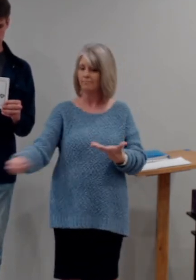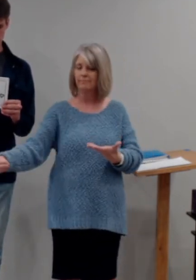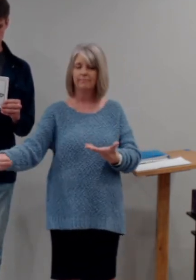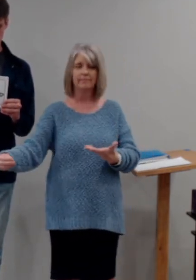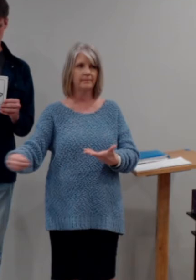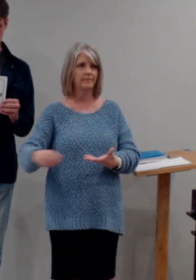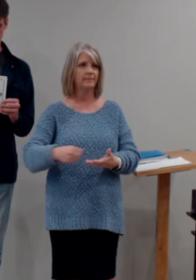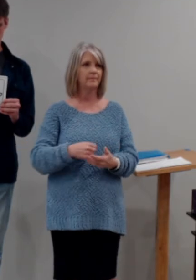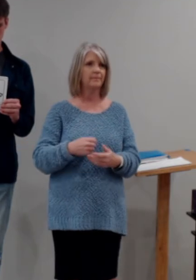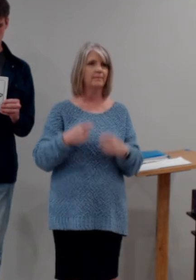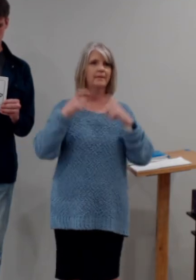Sin nothing.